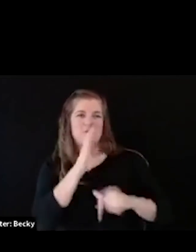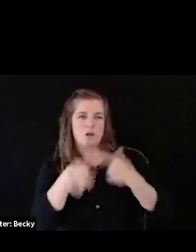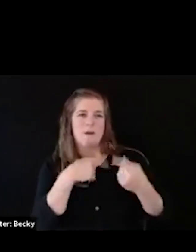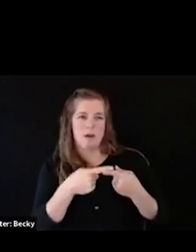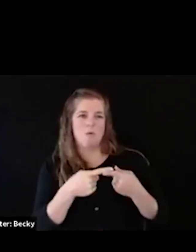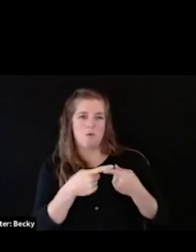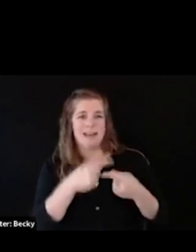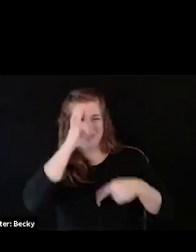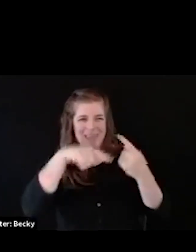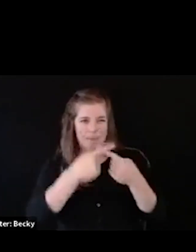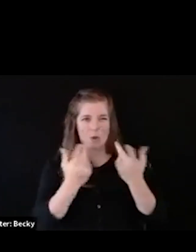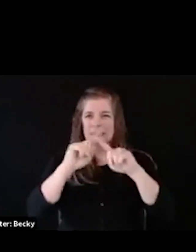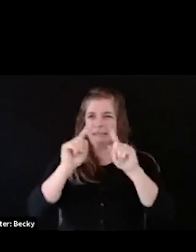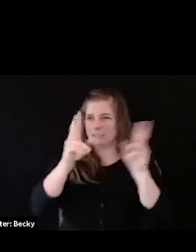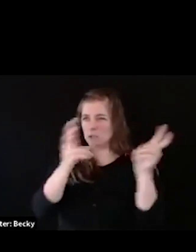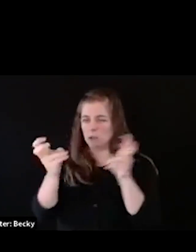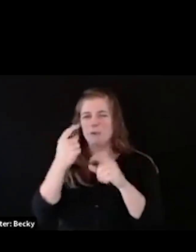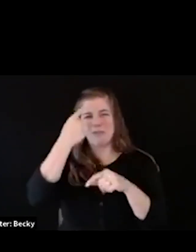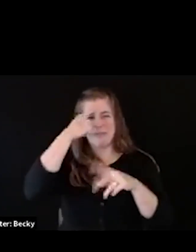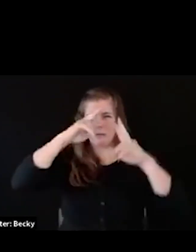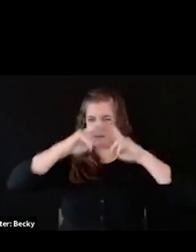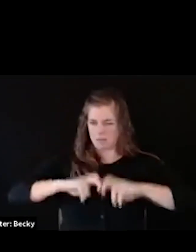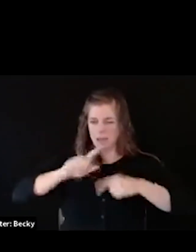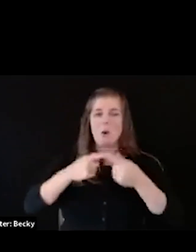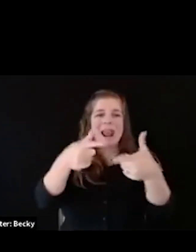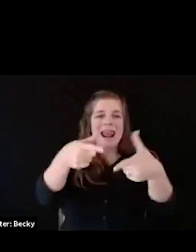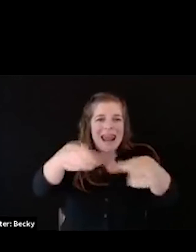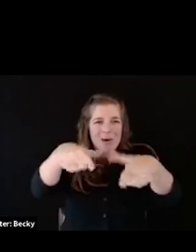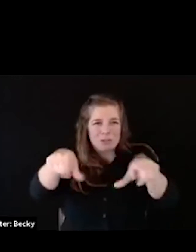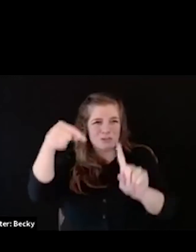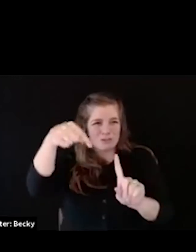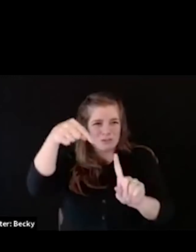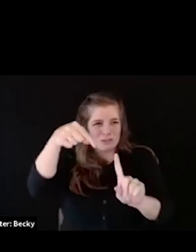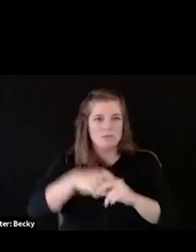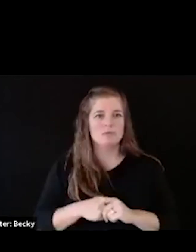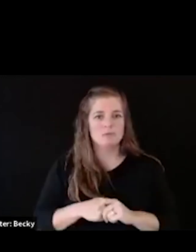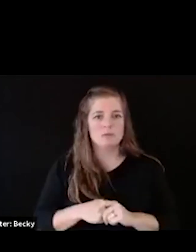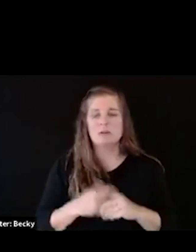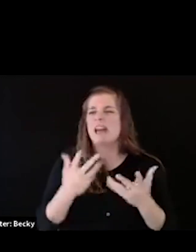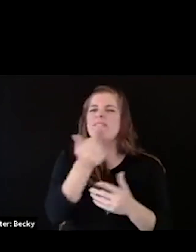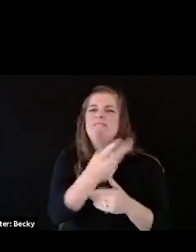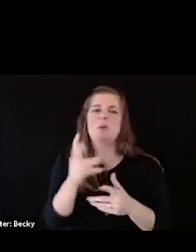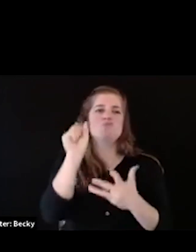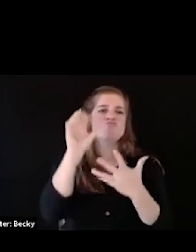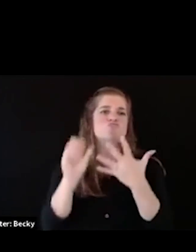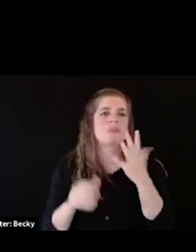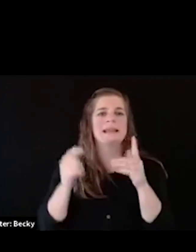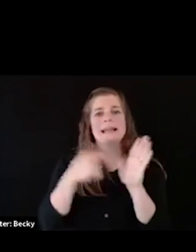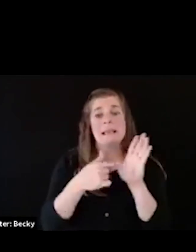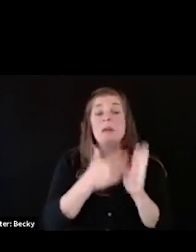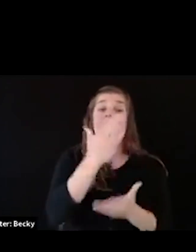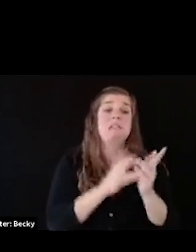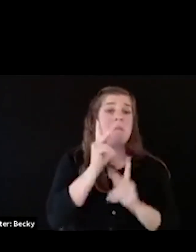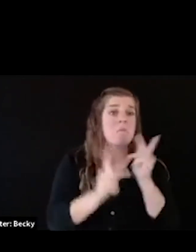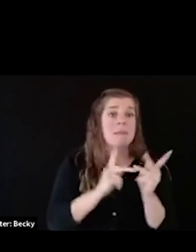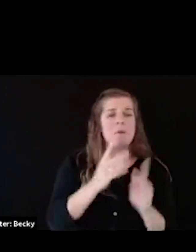think about these issues in a new way, is to think critically about the language that we use. And I'm just going to give you a handful of examples because I know some people know this and then other people are new to the